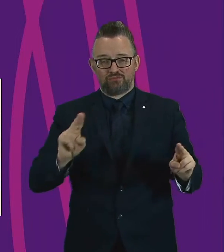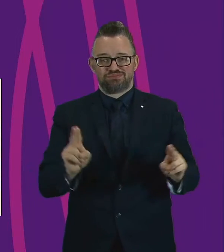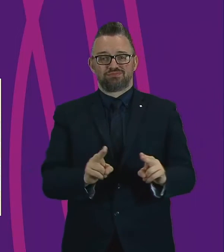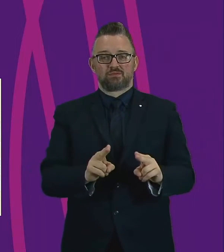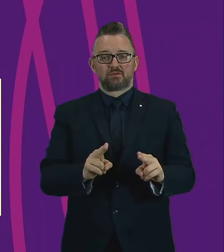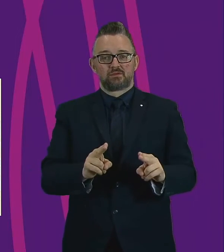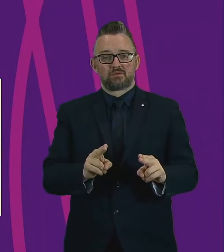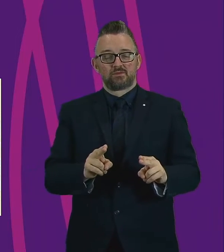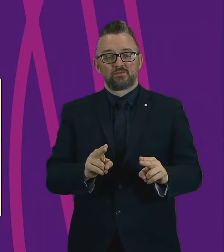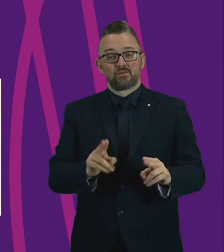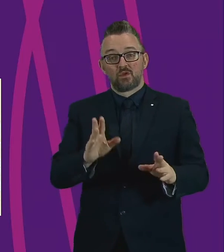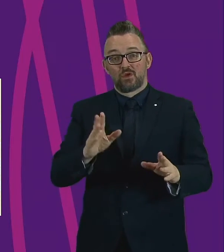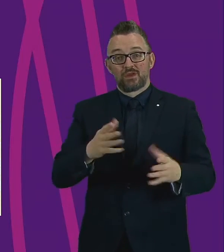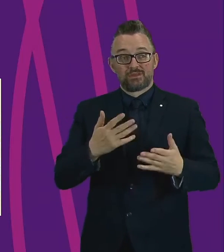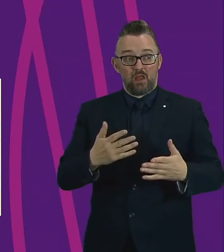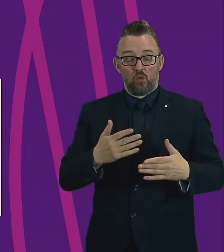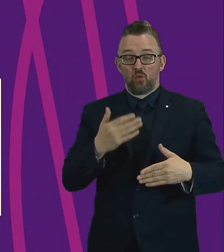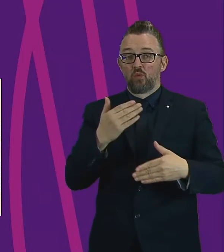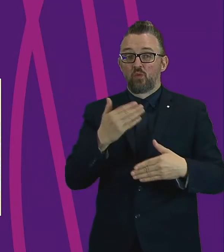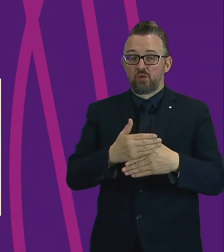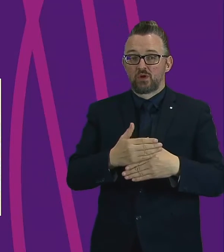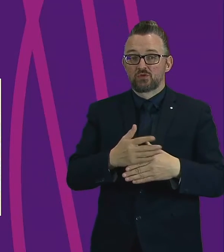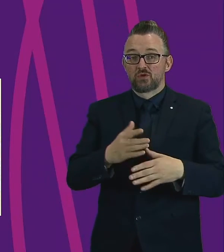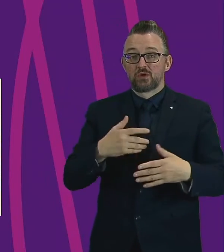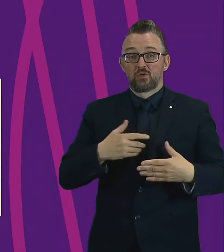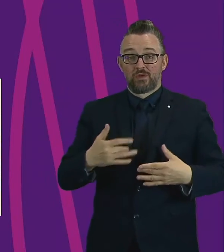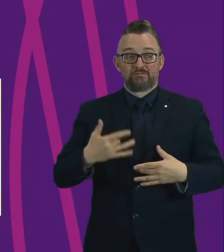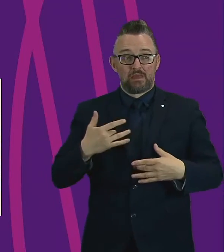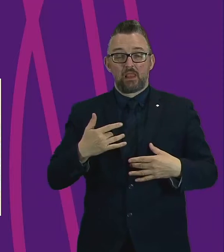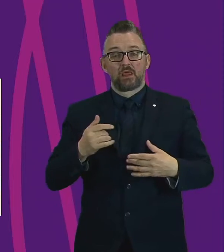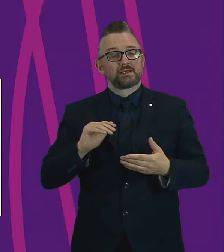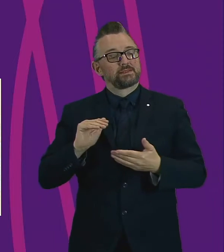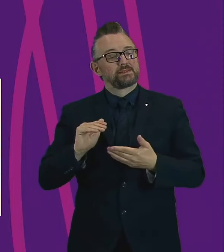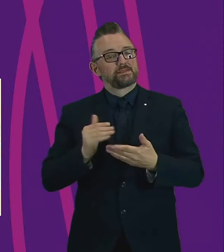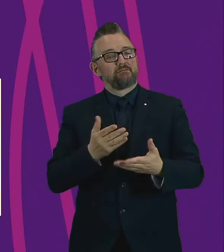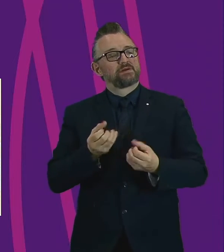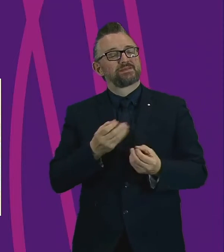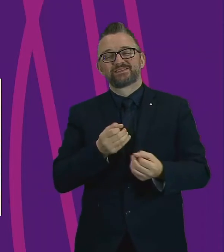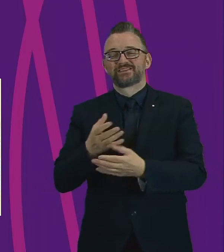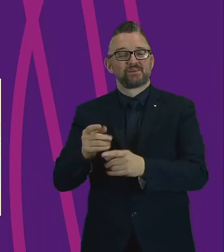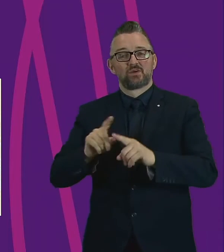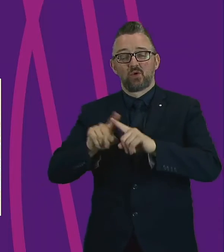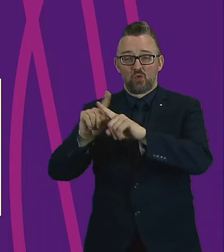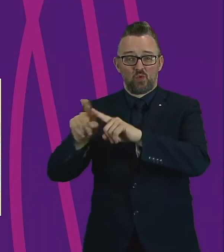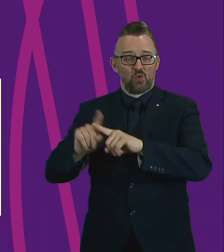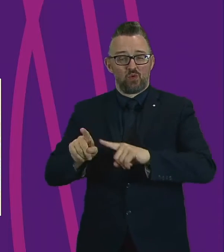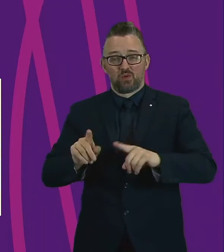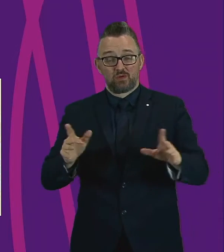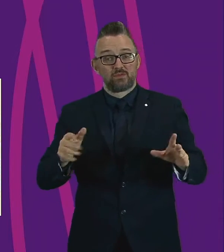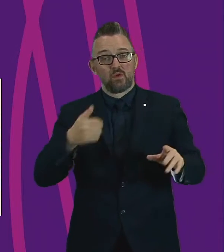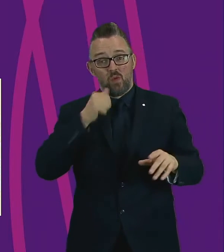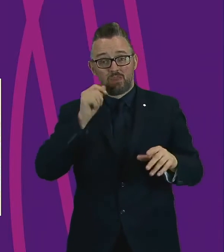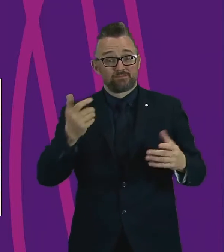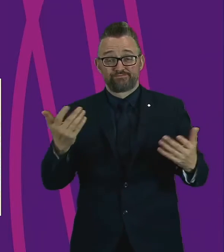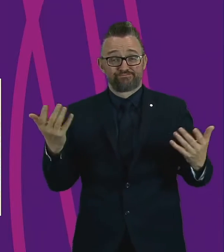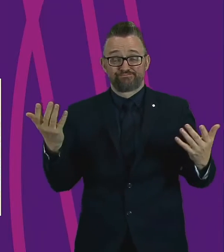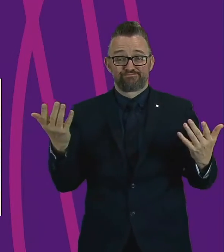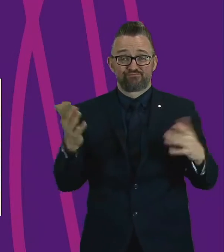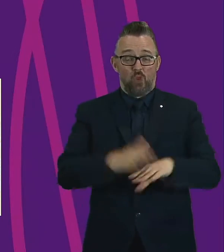point. So we are facing a massive collapse in our service sector, uncertain of future demand and so reluctant to